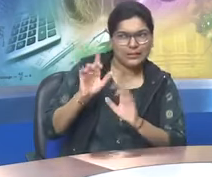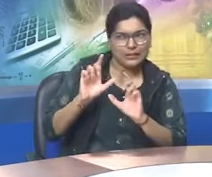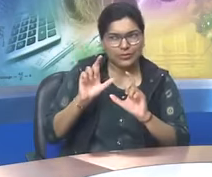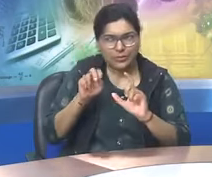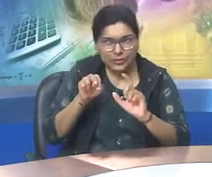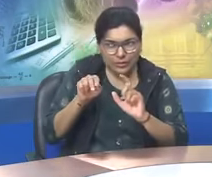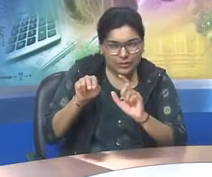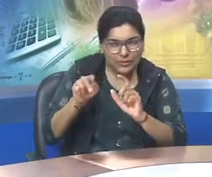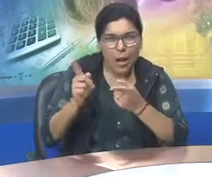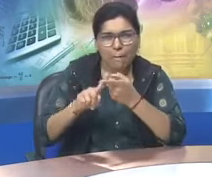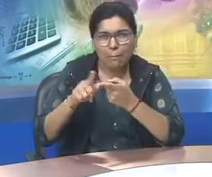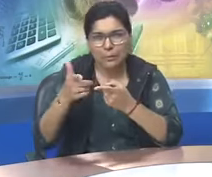look at the things.